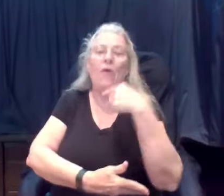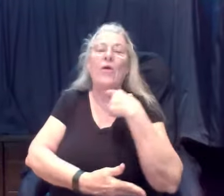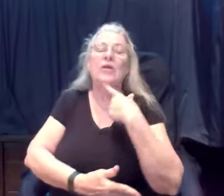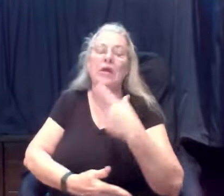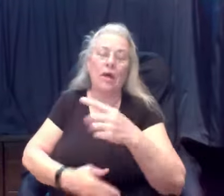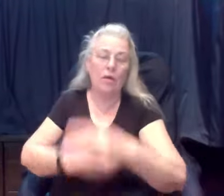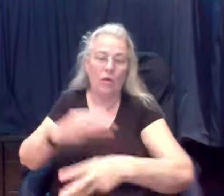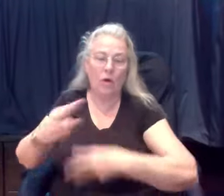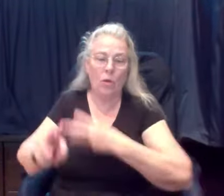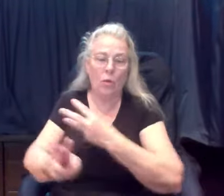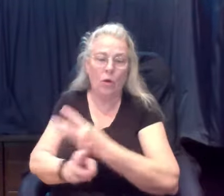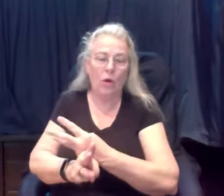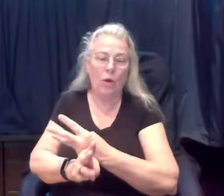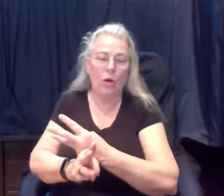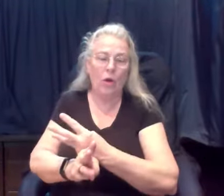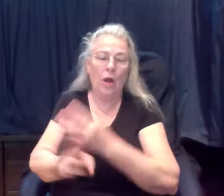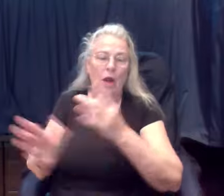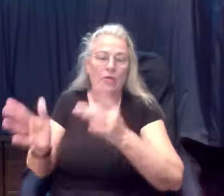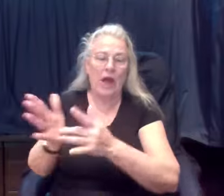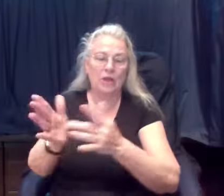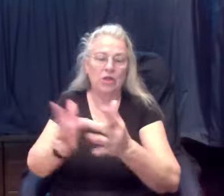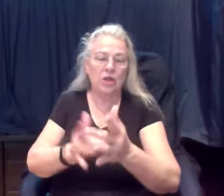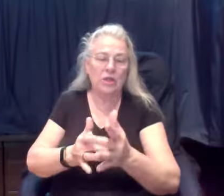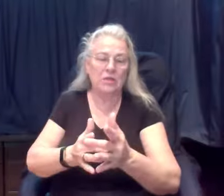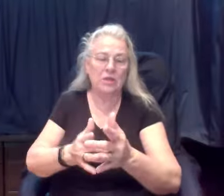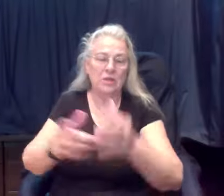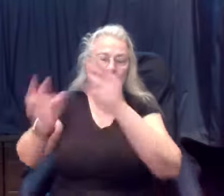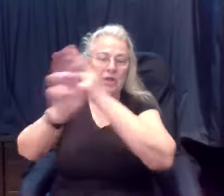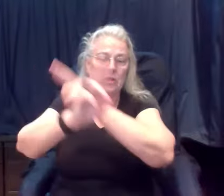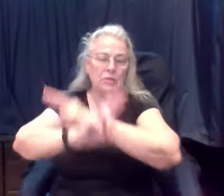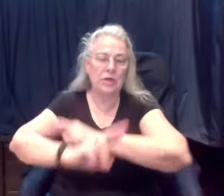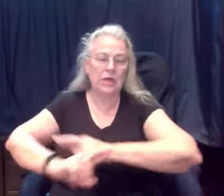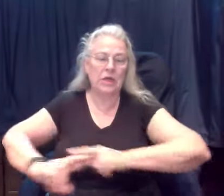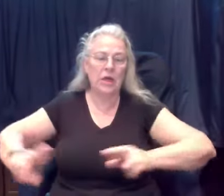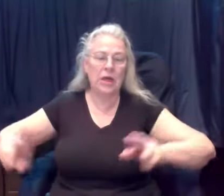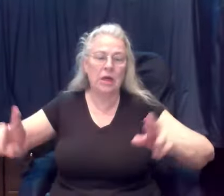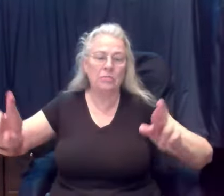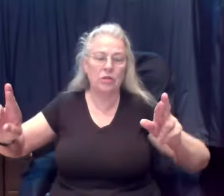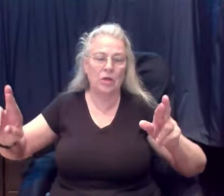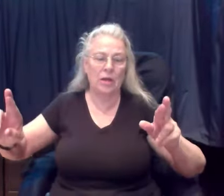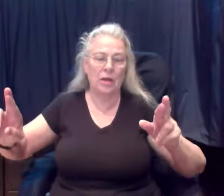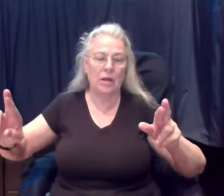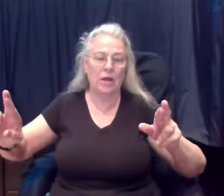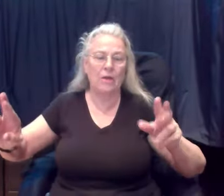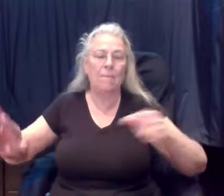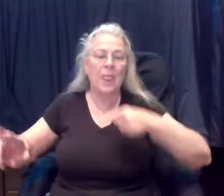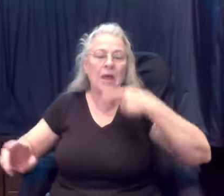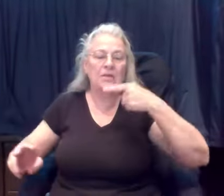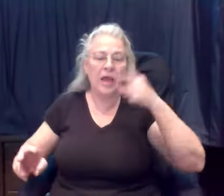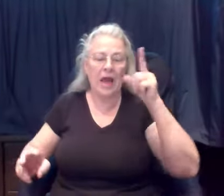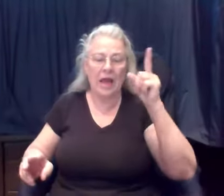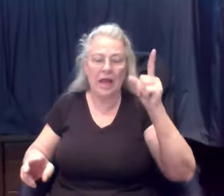Tell the world that Jesus is redemption. Say he